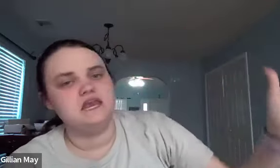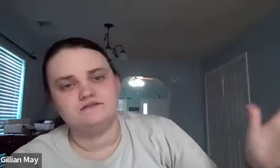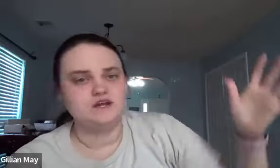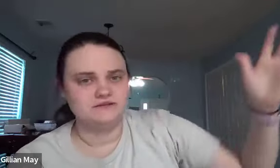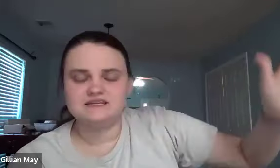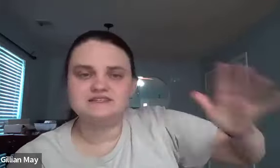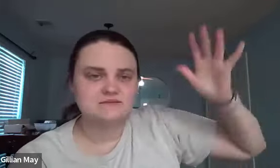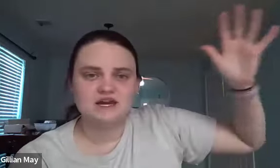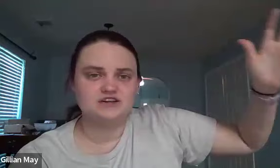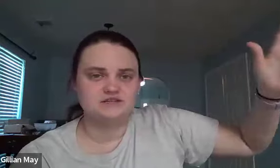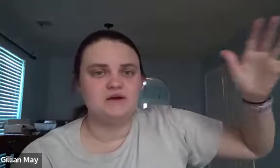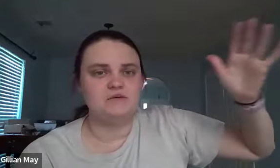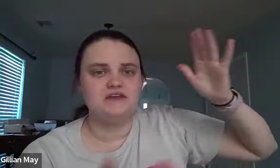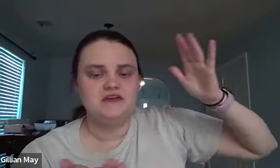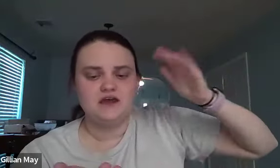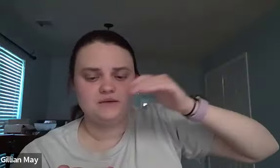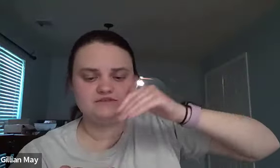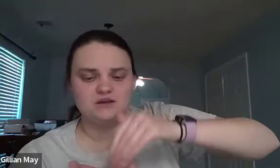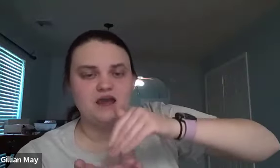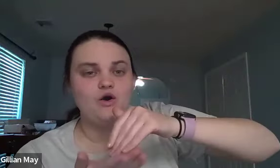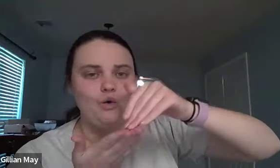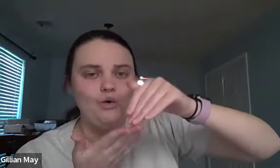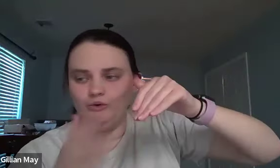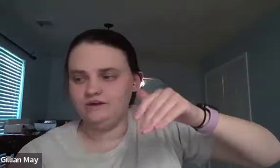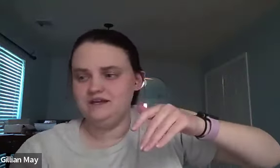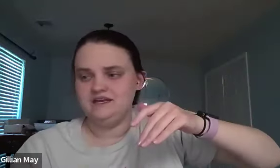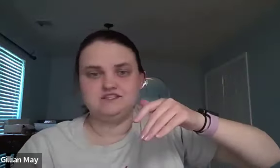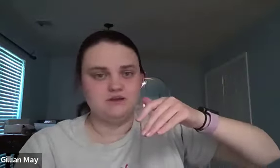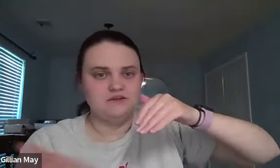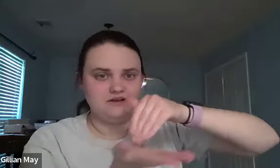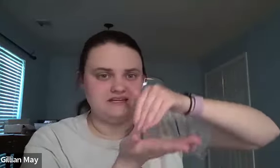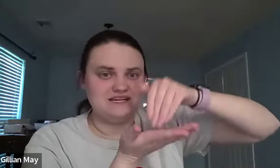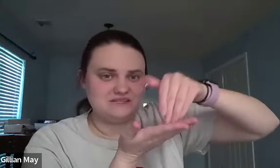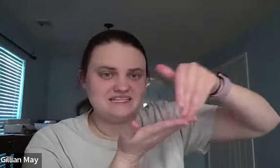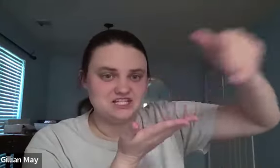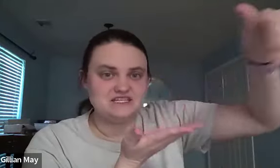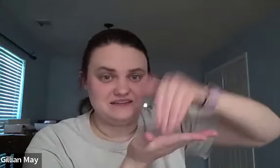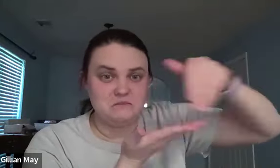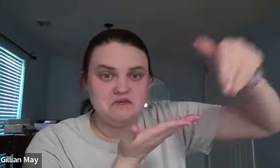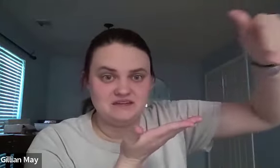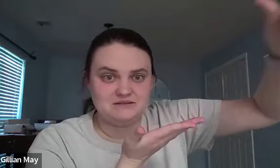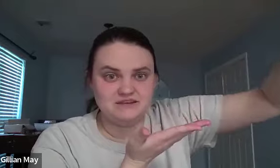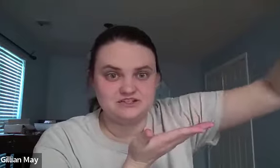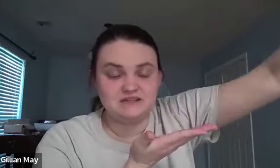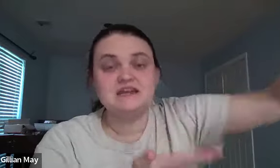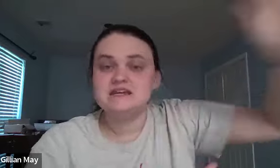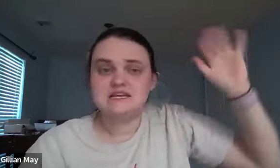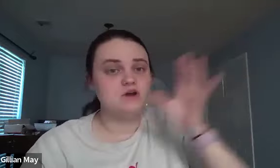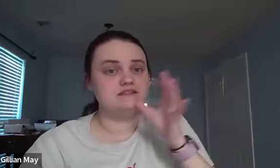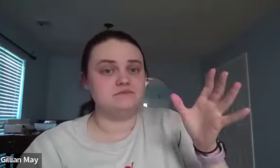never stopped. It's like the same kid I talked about with, he was talking about how old his grandmother is, and he was like saying she's like million, billion, trillion, same concept,